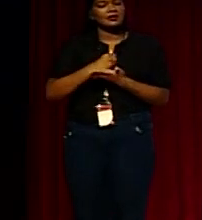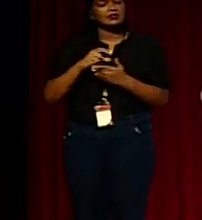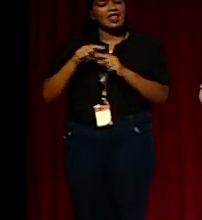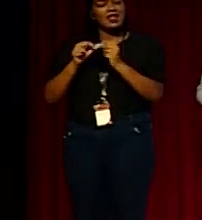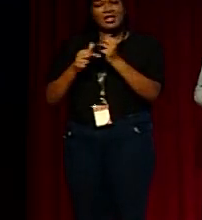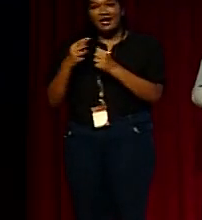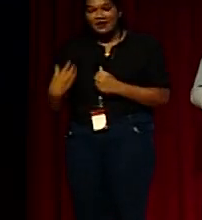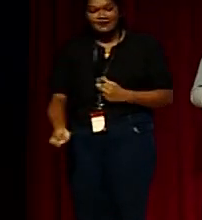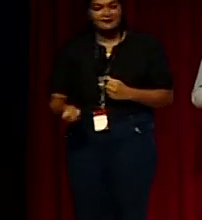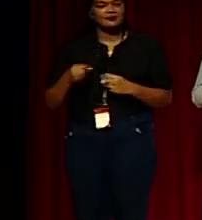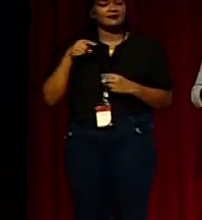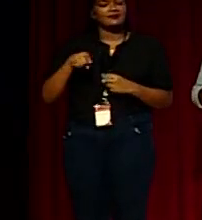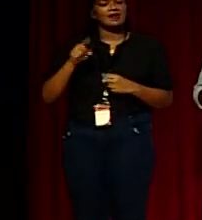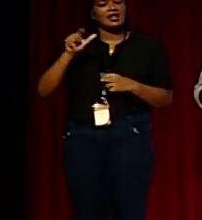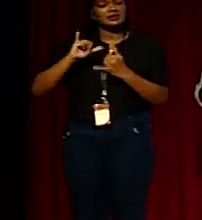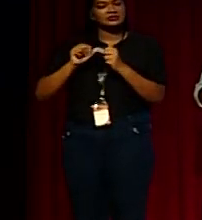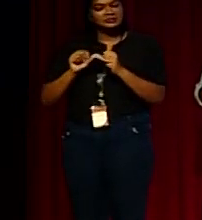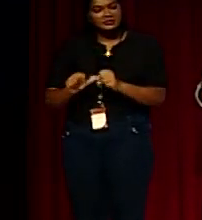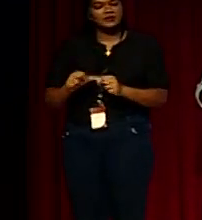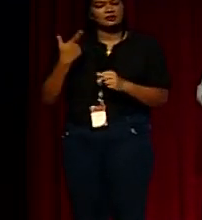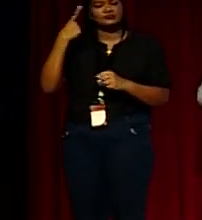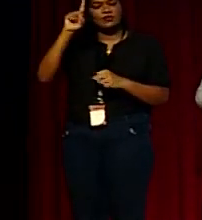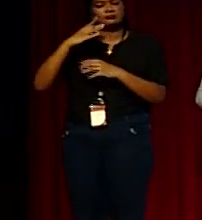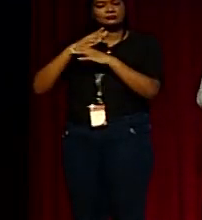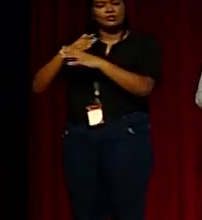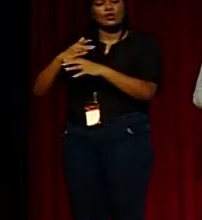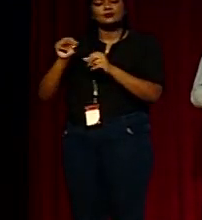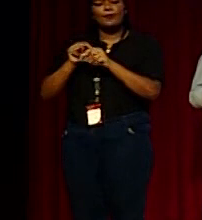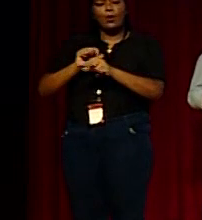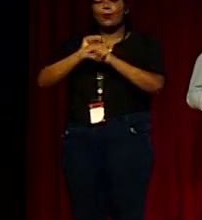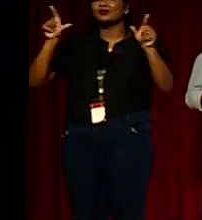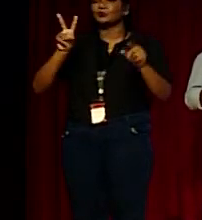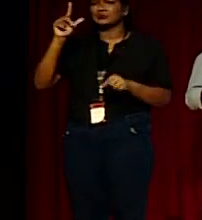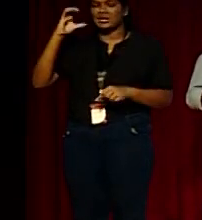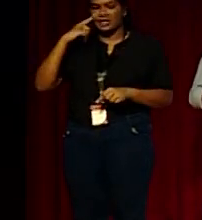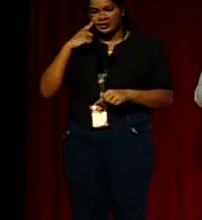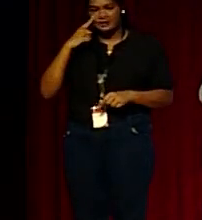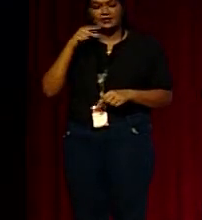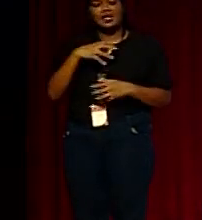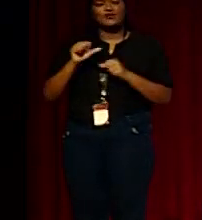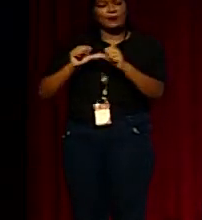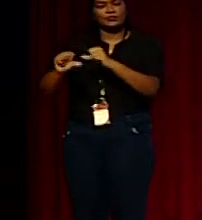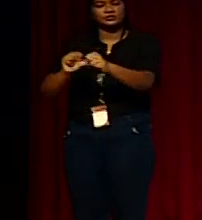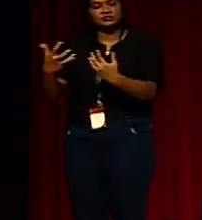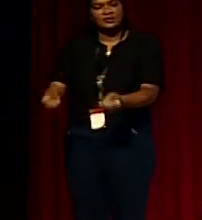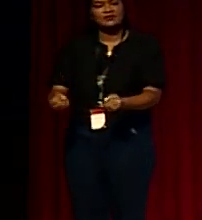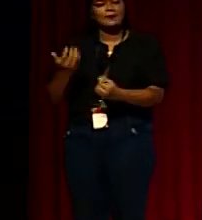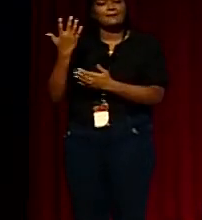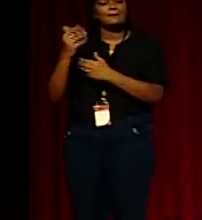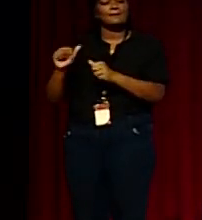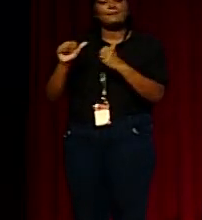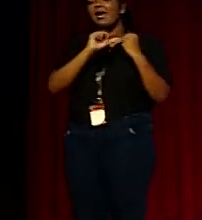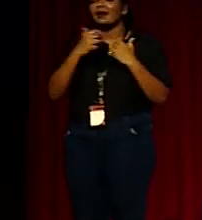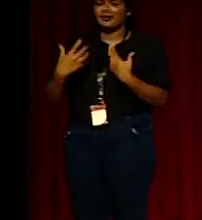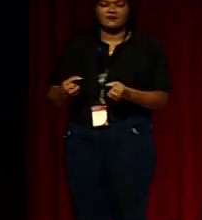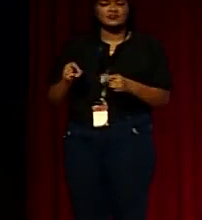lab streaming layer protocol from OpenVCI Cyton board or DAISY boards, and then process the signals in backend and create